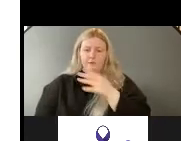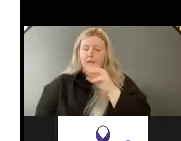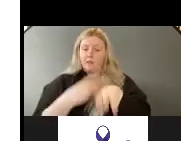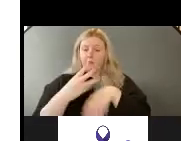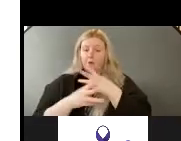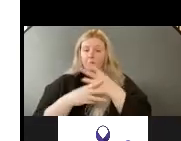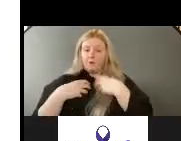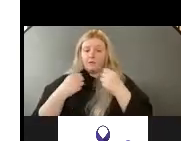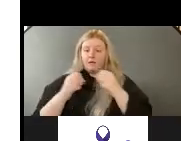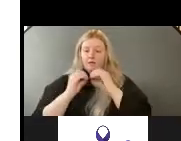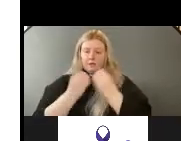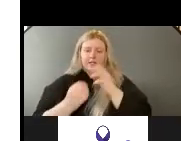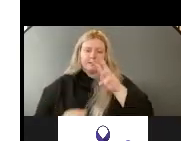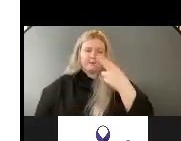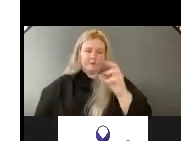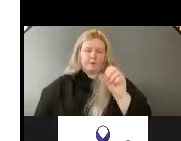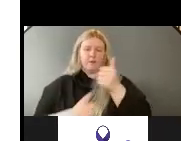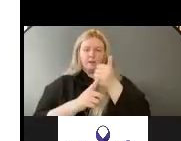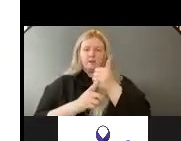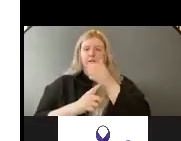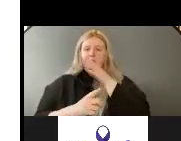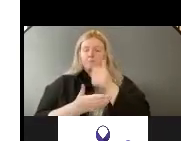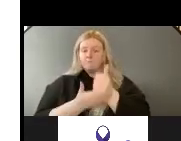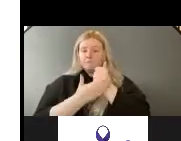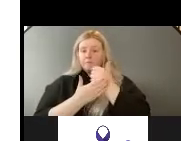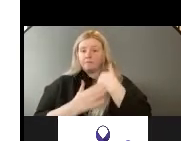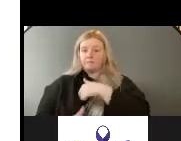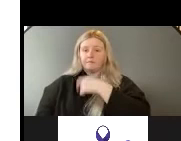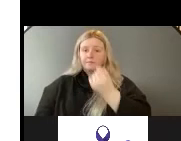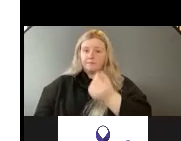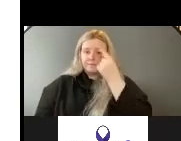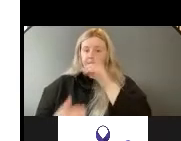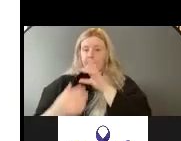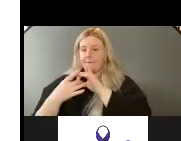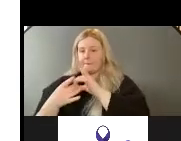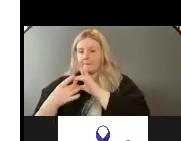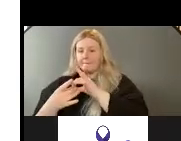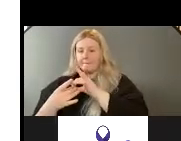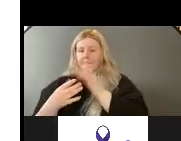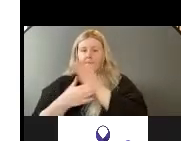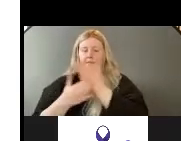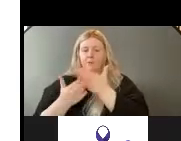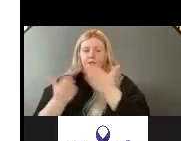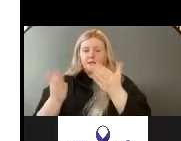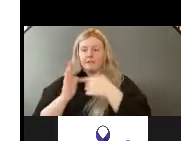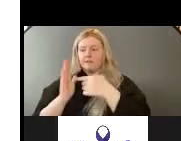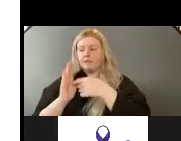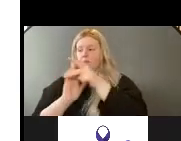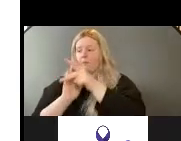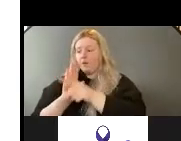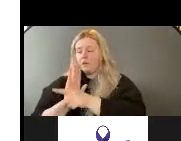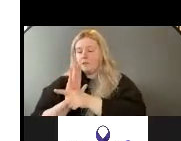and the ecological model can help us sort of better understand the relationship between things like policy directions